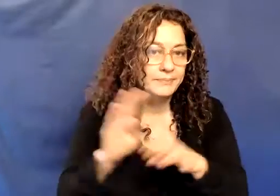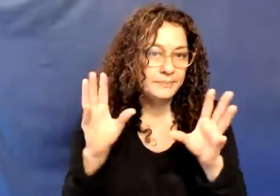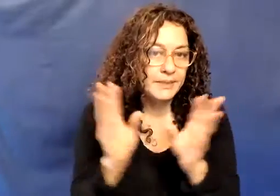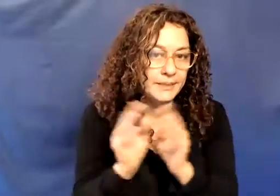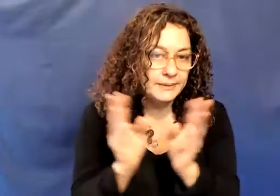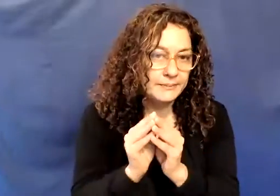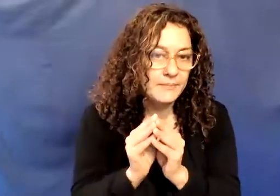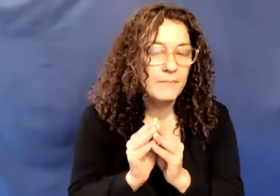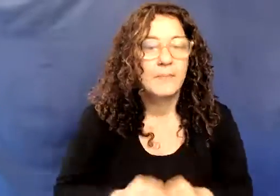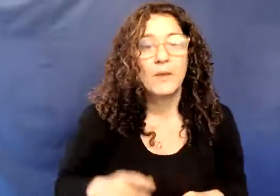motion forward